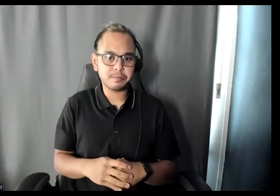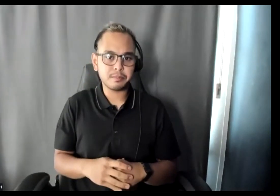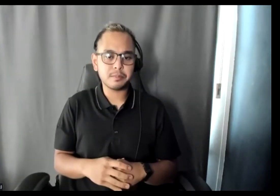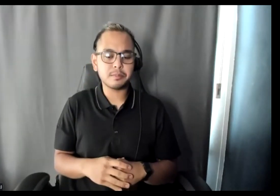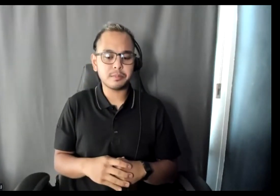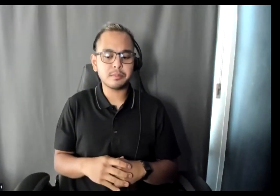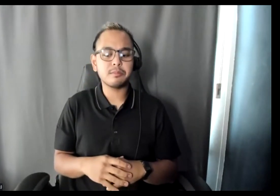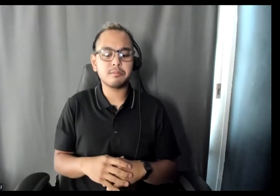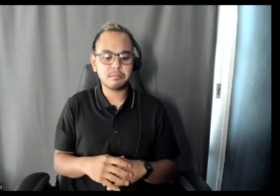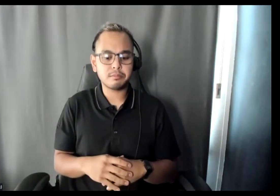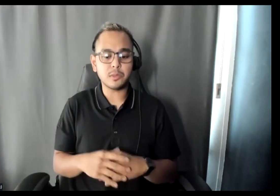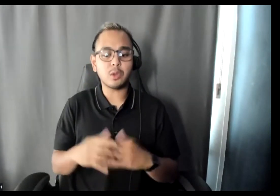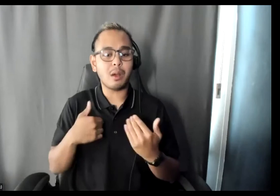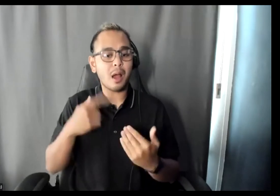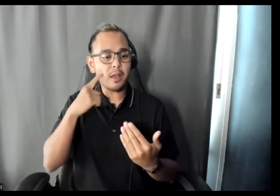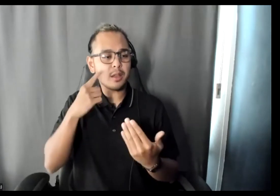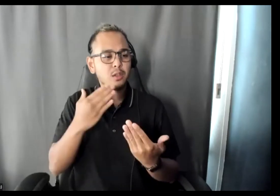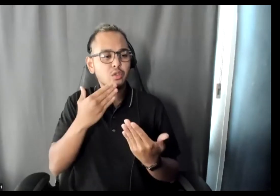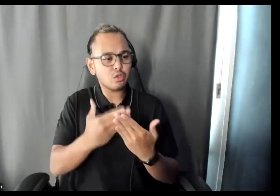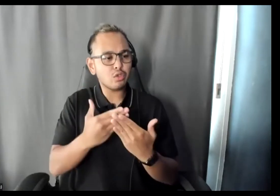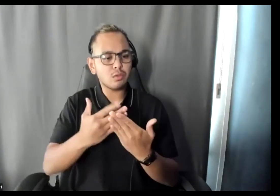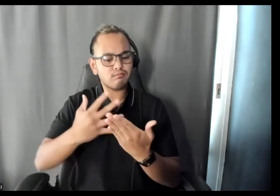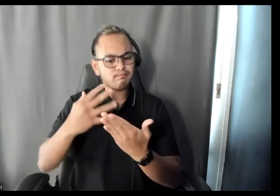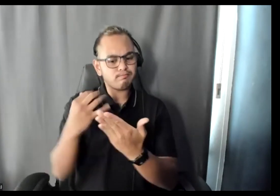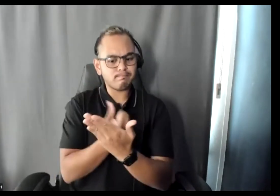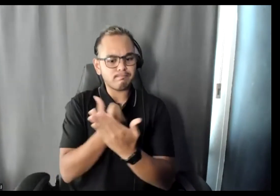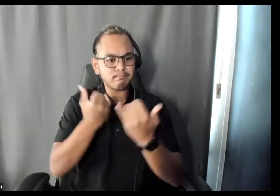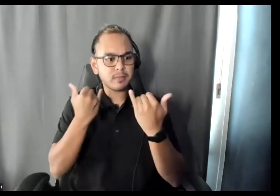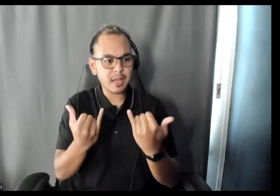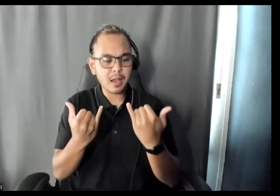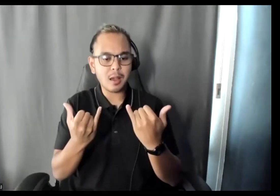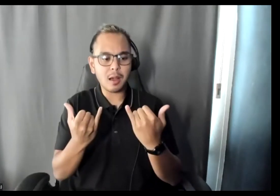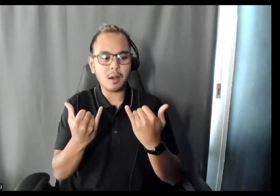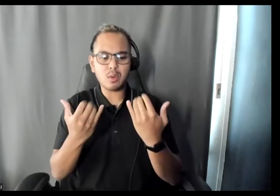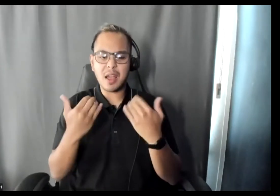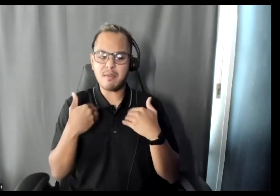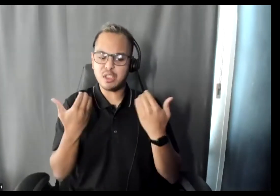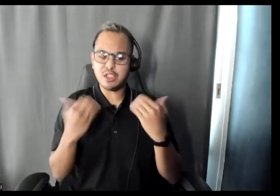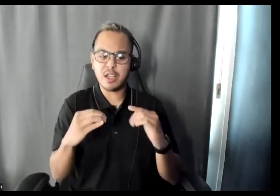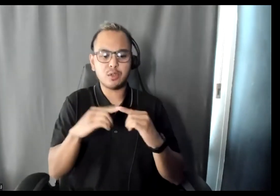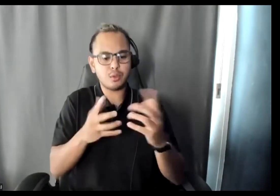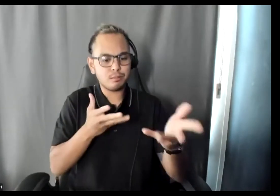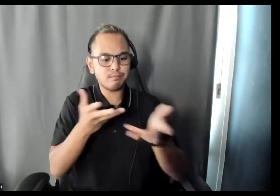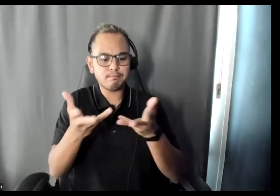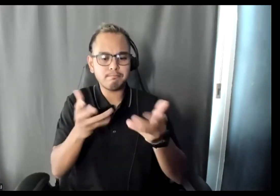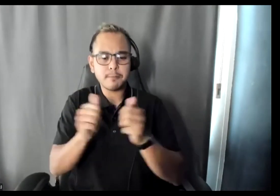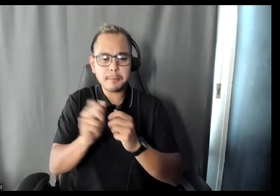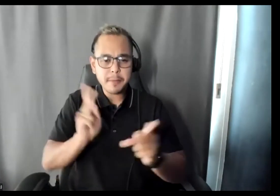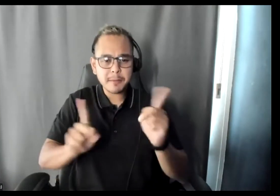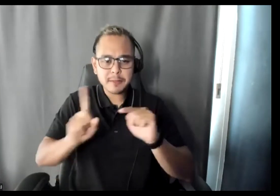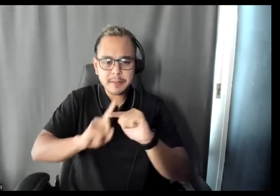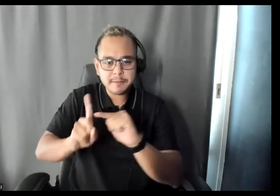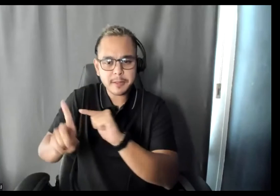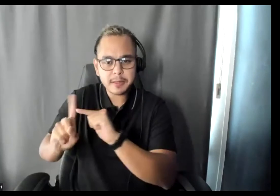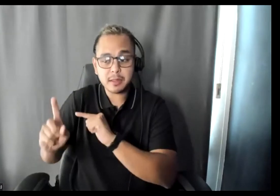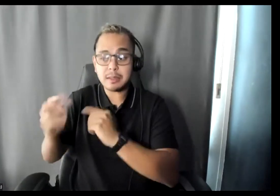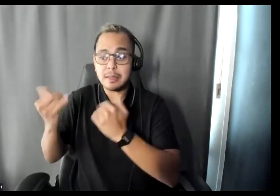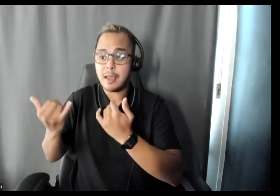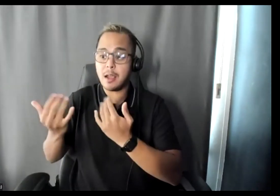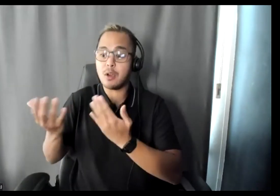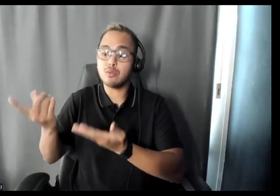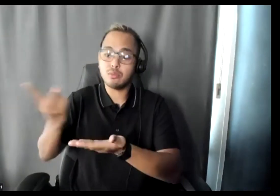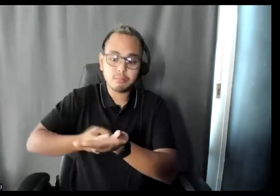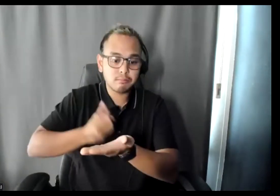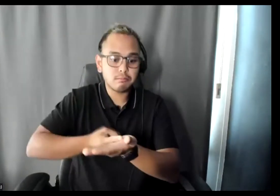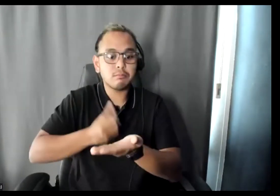not to take advantage of that as an opportunity, but to say this is a chance for us to engage folks differently, to bring people to the table who haven't been at